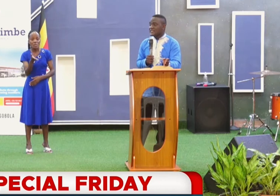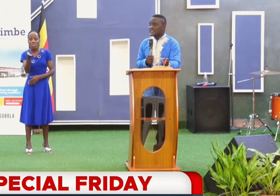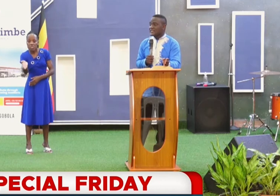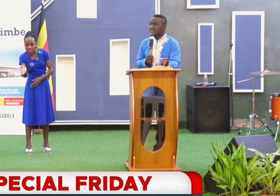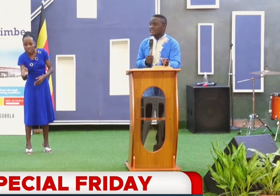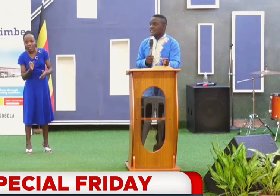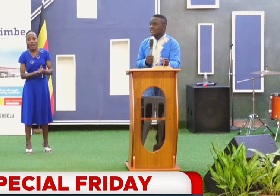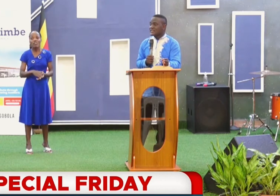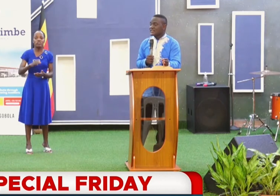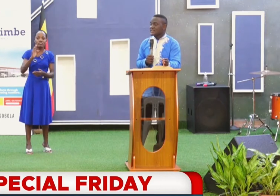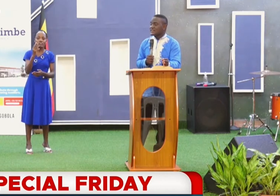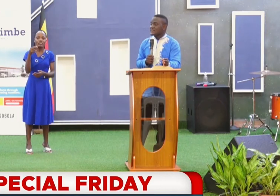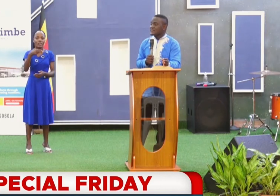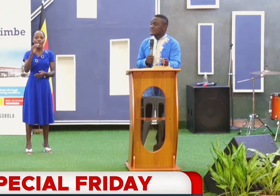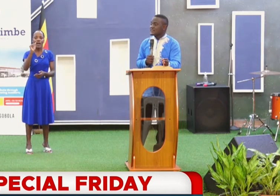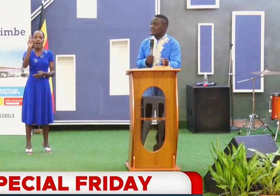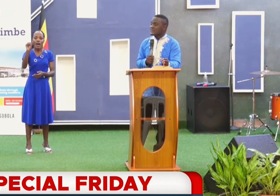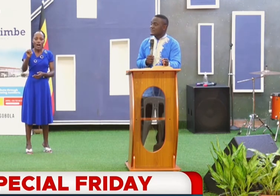debt.